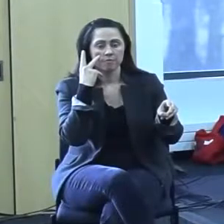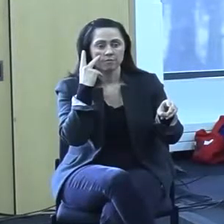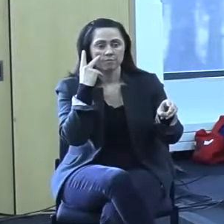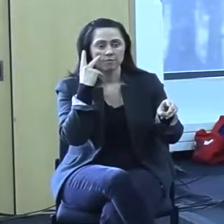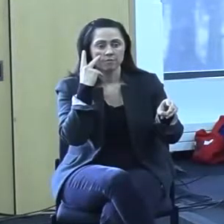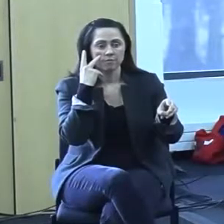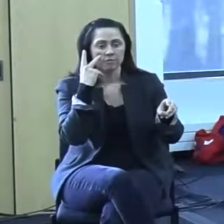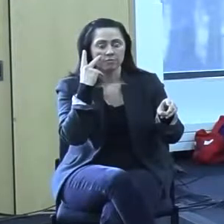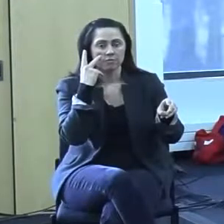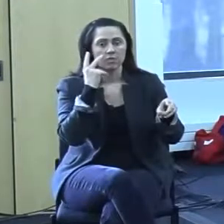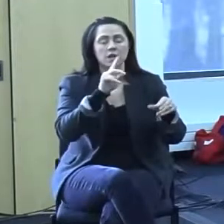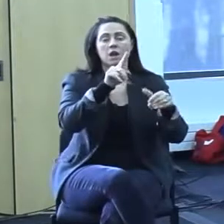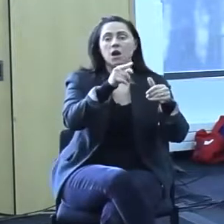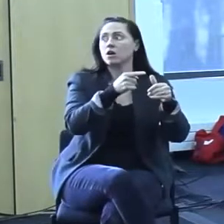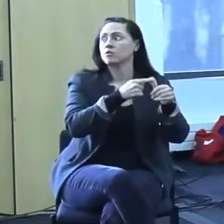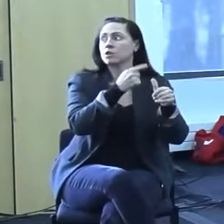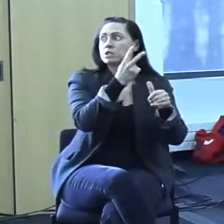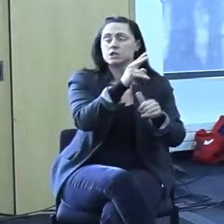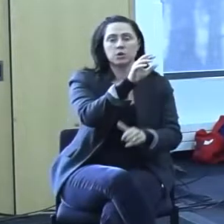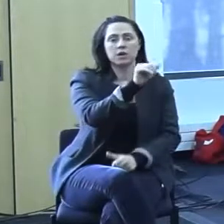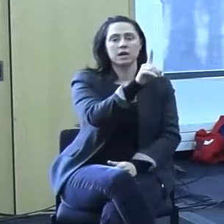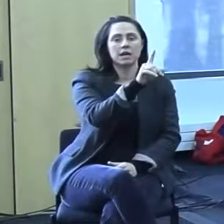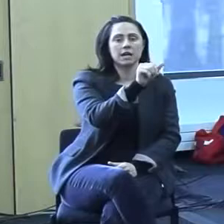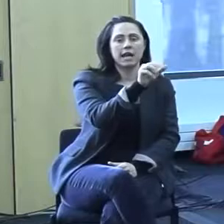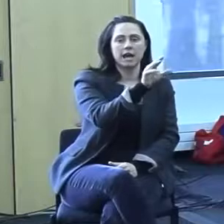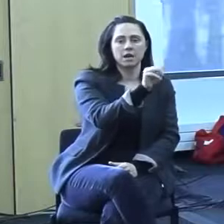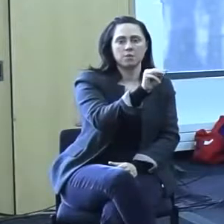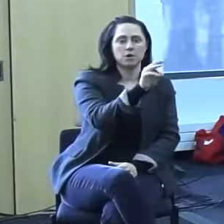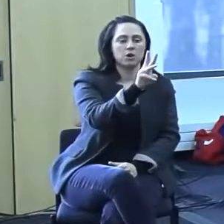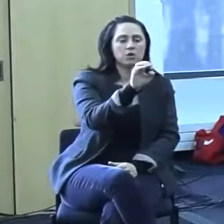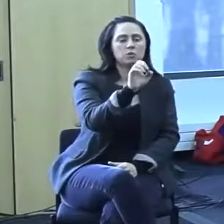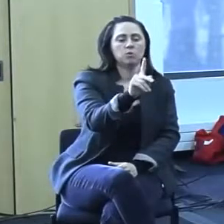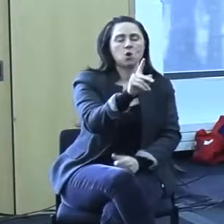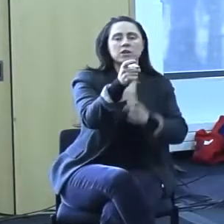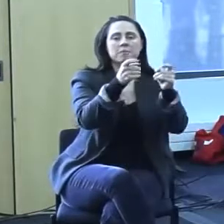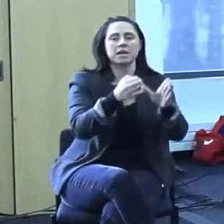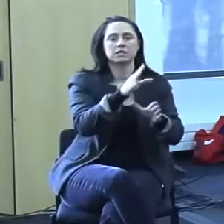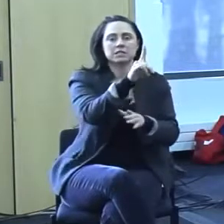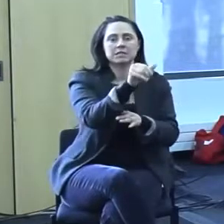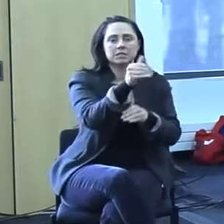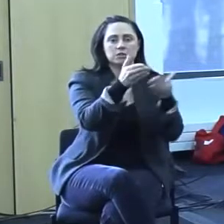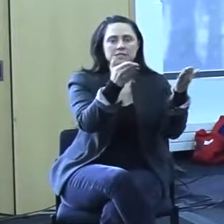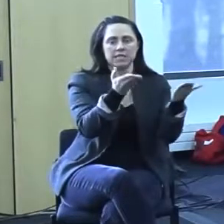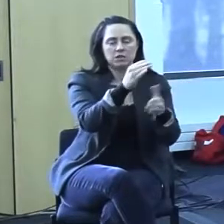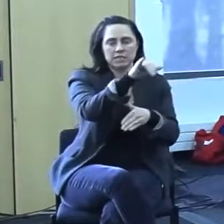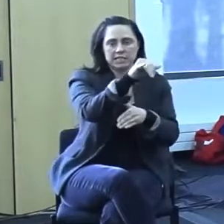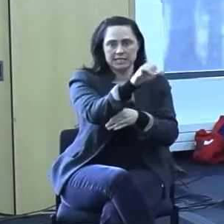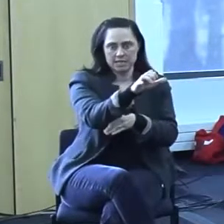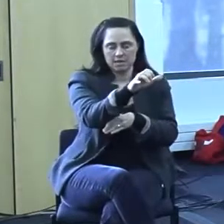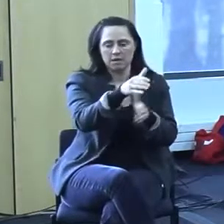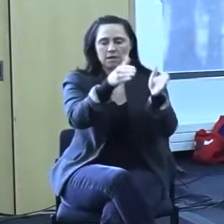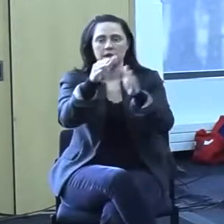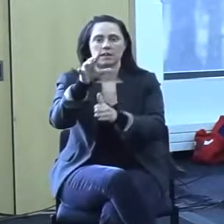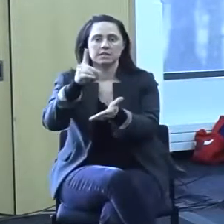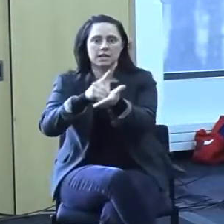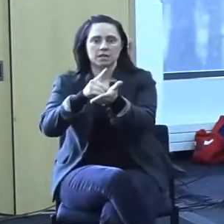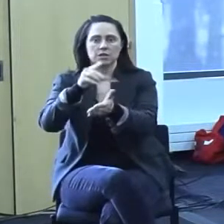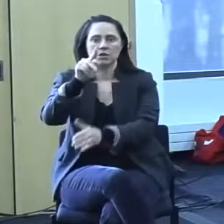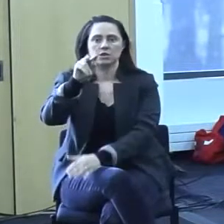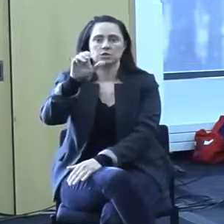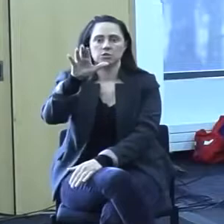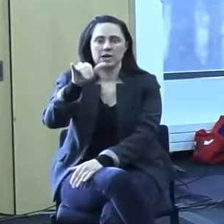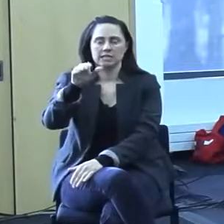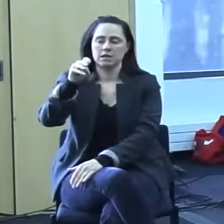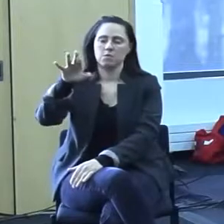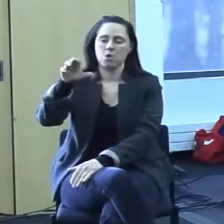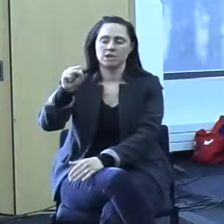Okay. Our first two, Adam Woke is the Manager of Disability Services at JJC, and Dr. Tracy Morris is our